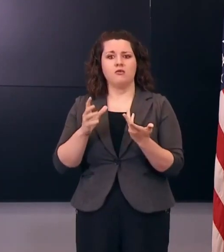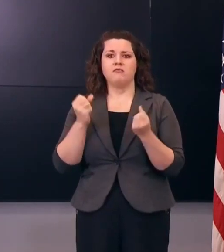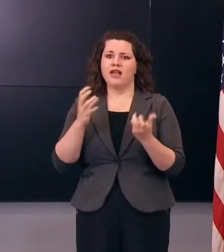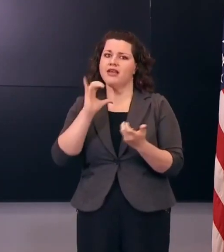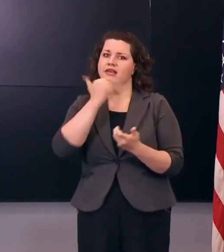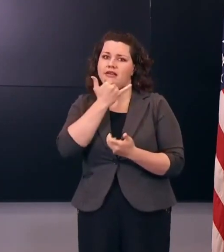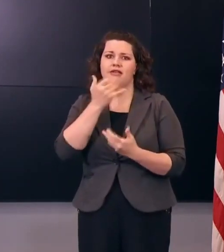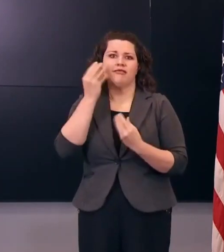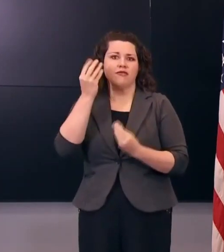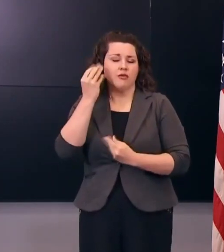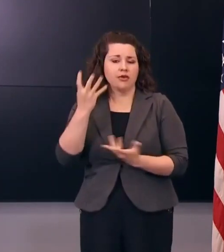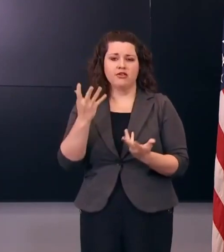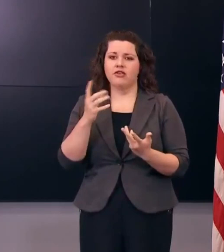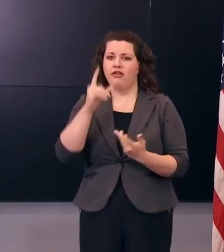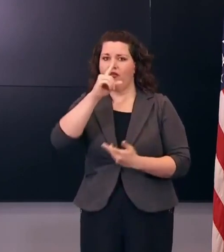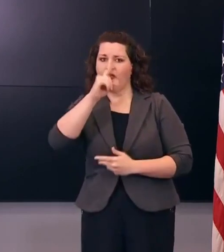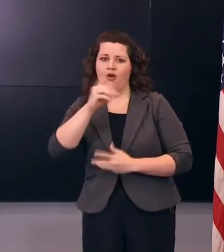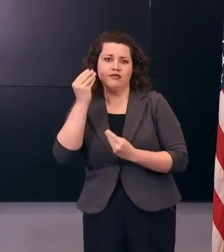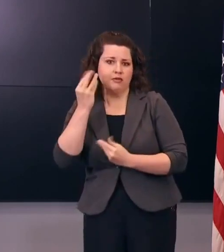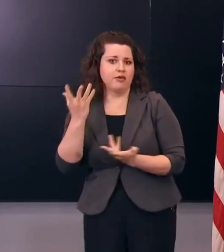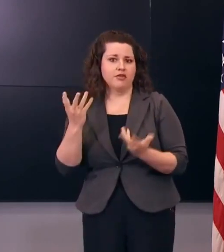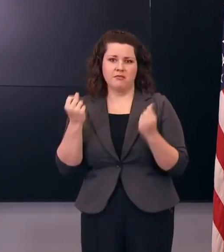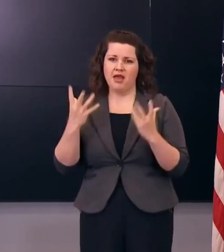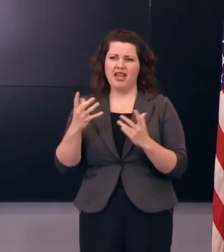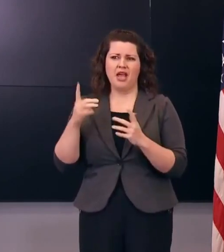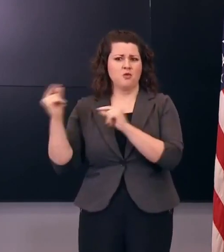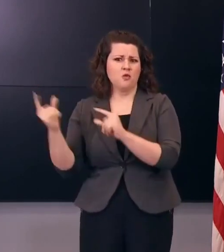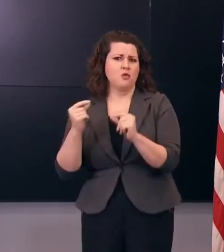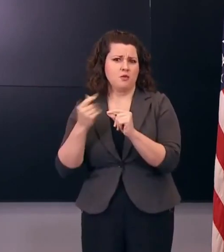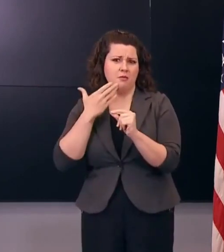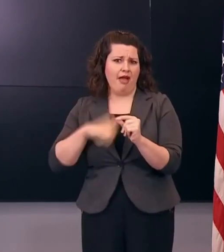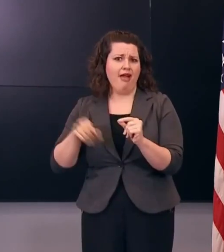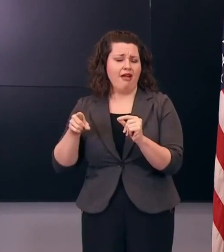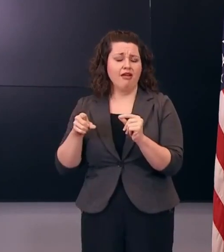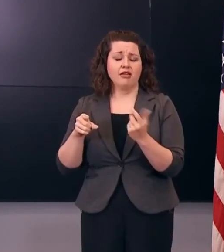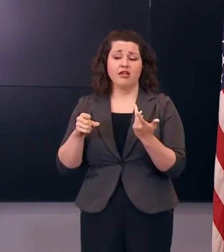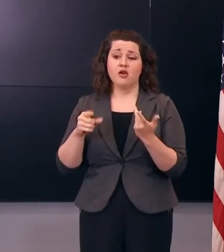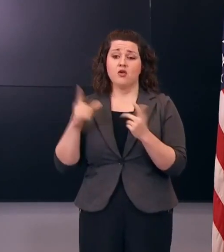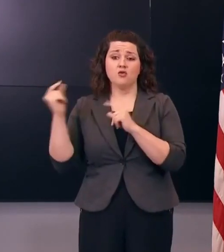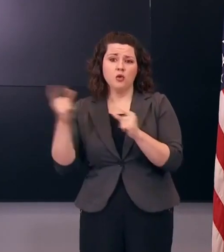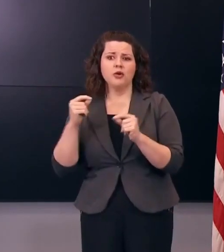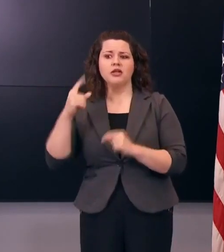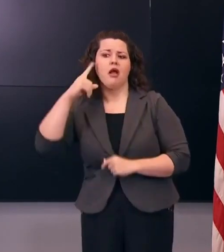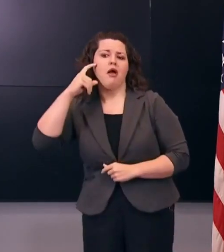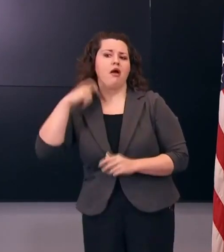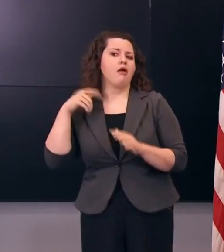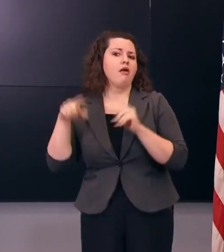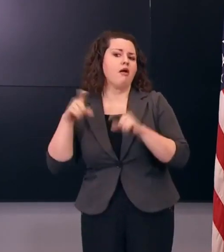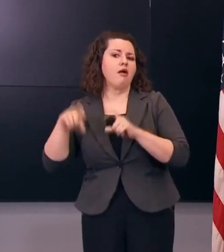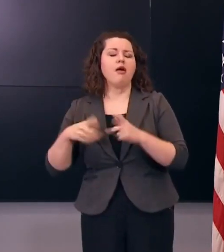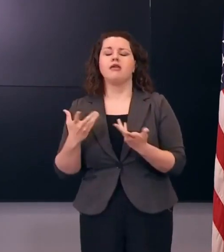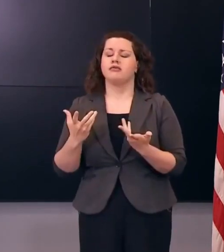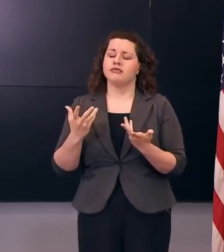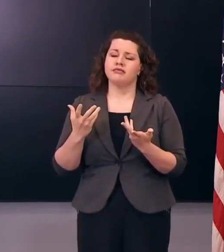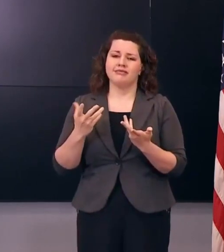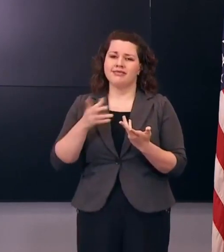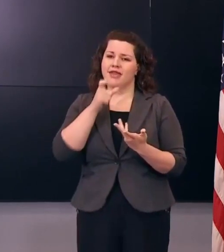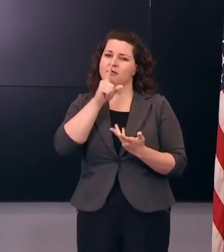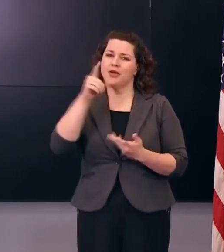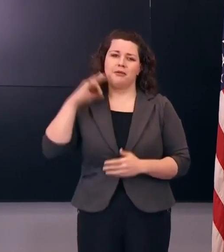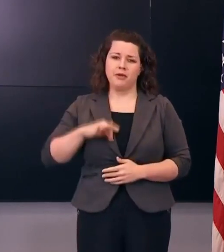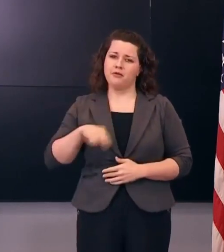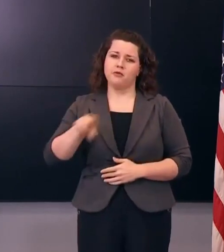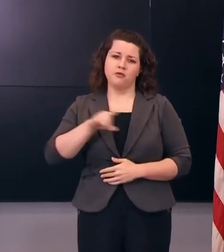misinformation, false narratives, and harmful rumors. Rumors and speculation are not helpful at a time like